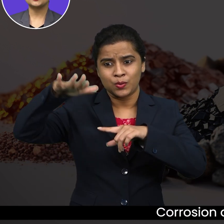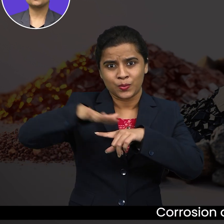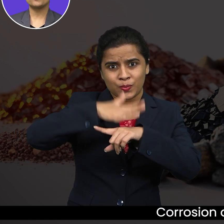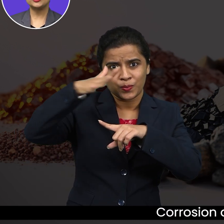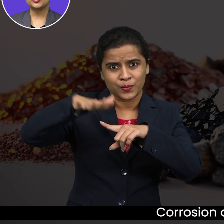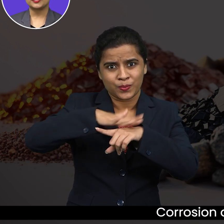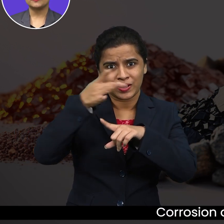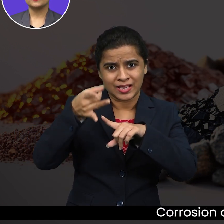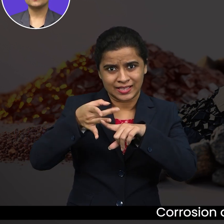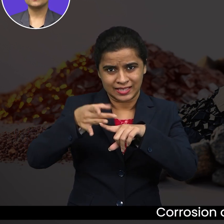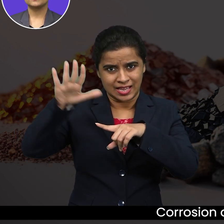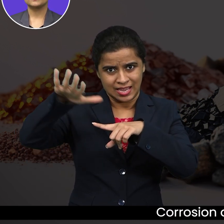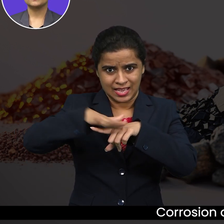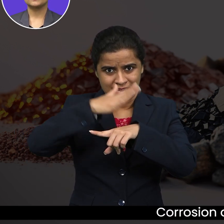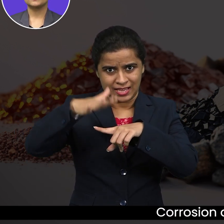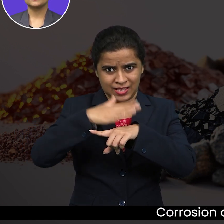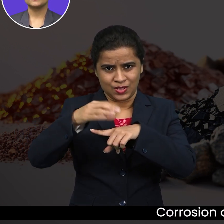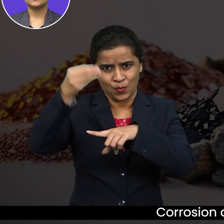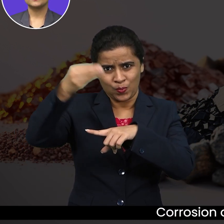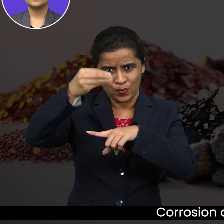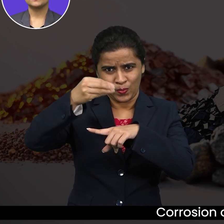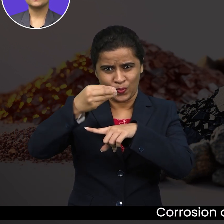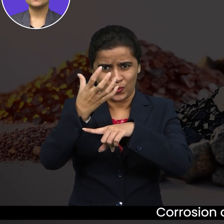corrosion and its prevention.